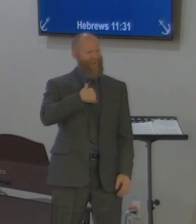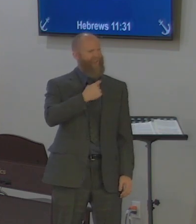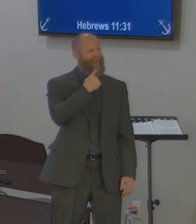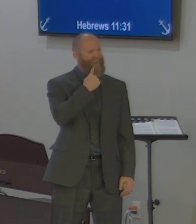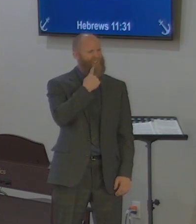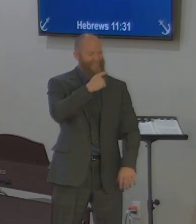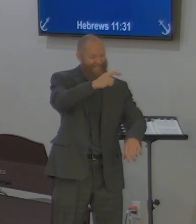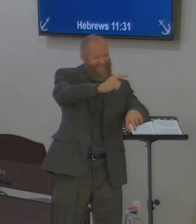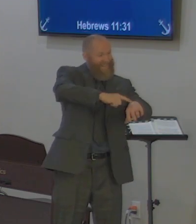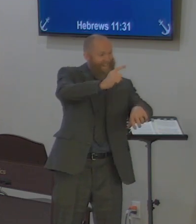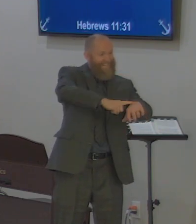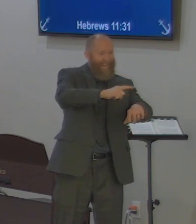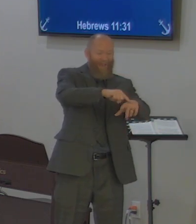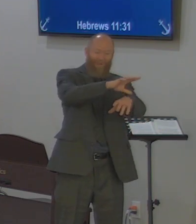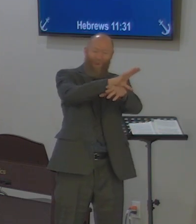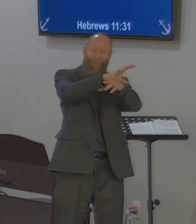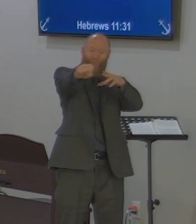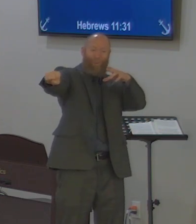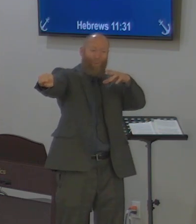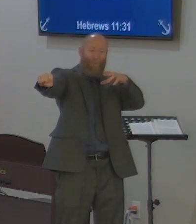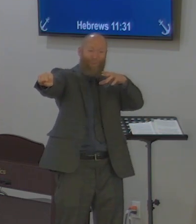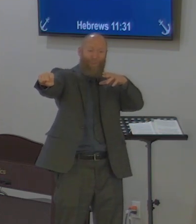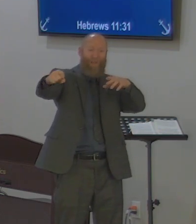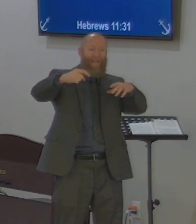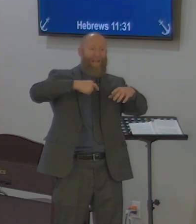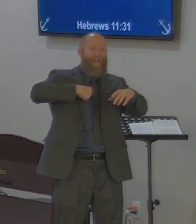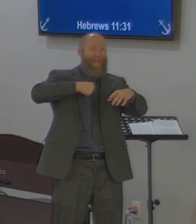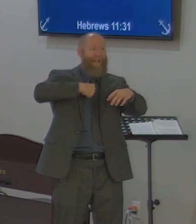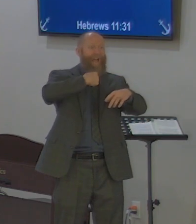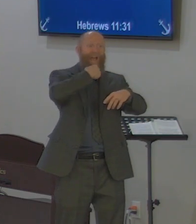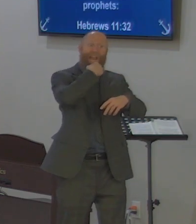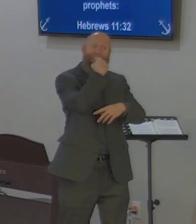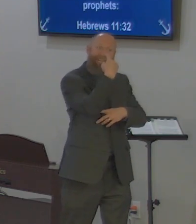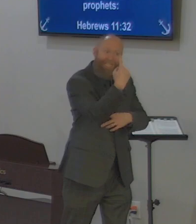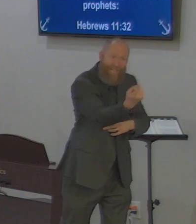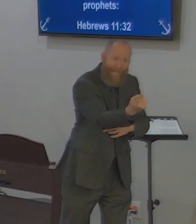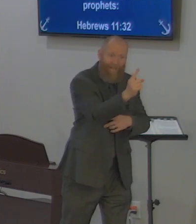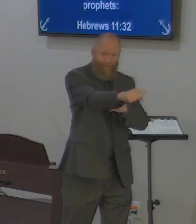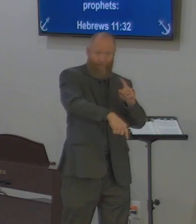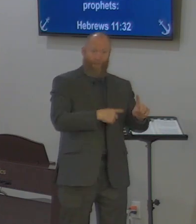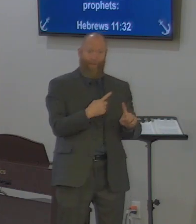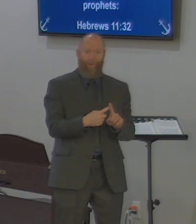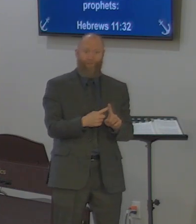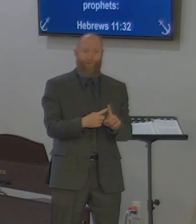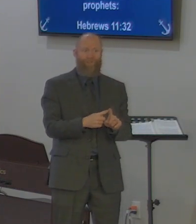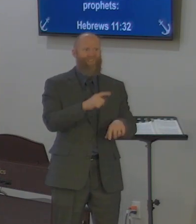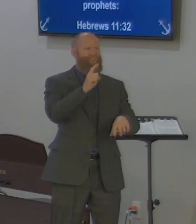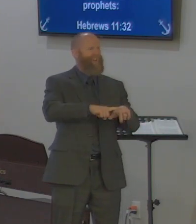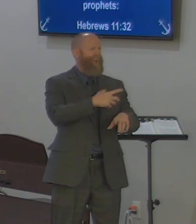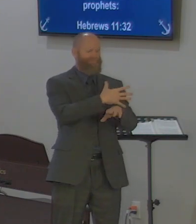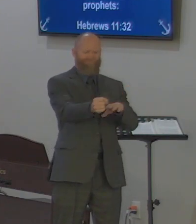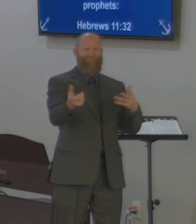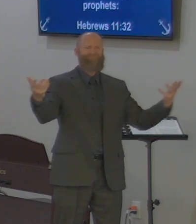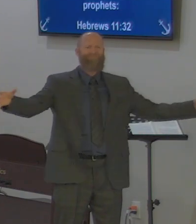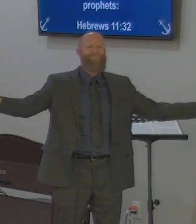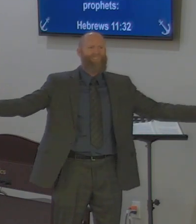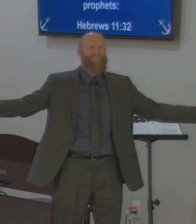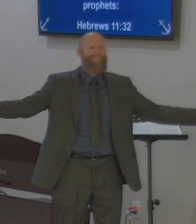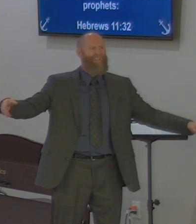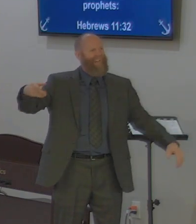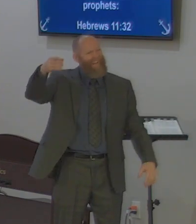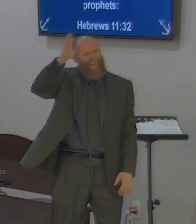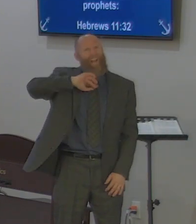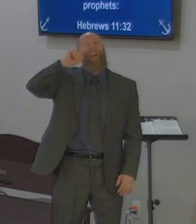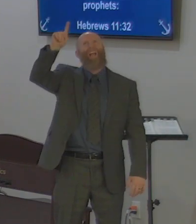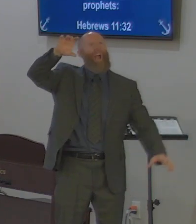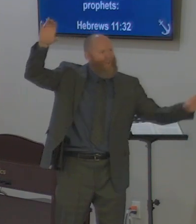would fail me to tell of, and that time would fail me to go through everything that God's done, right? I could